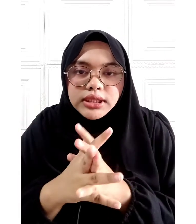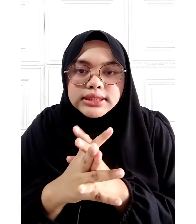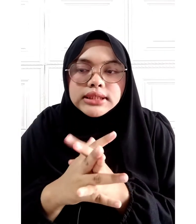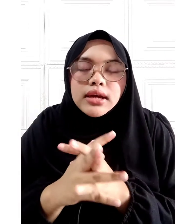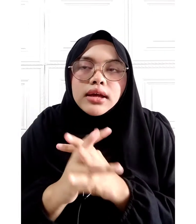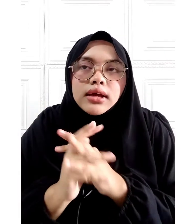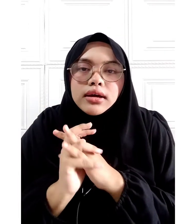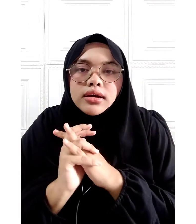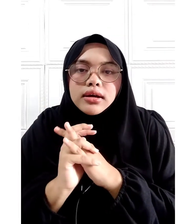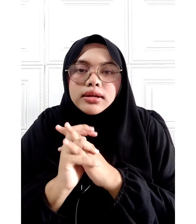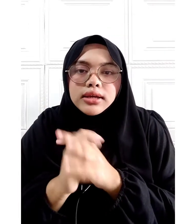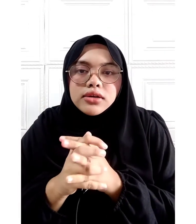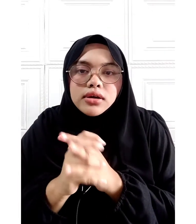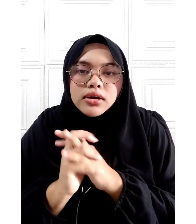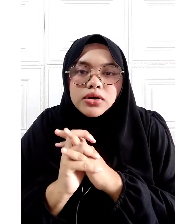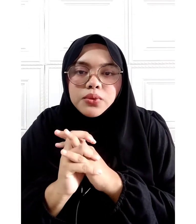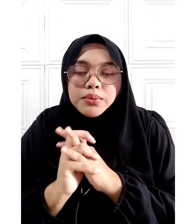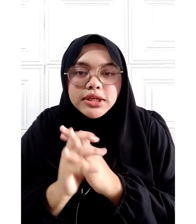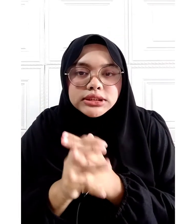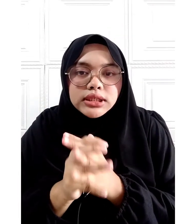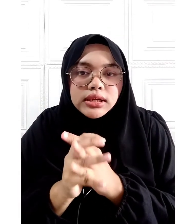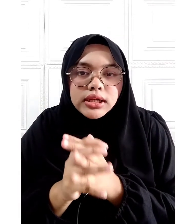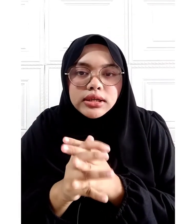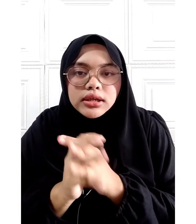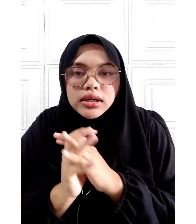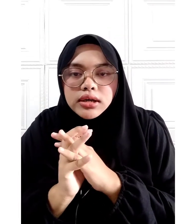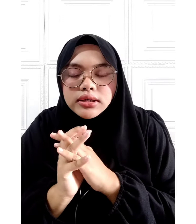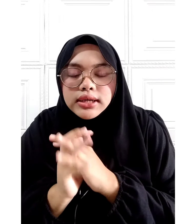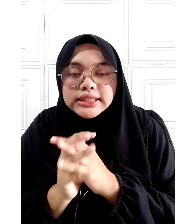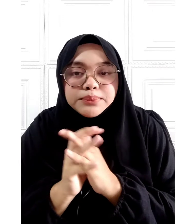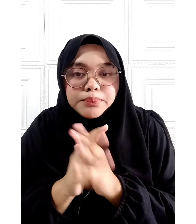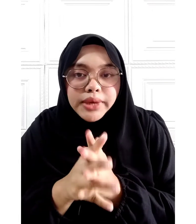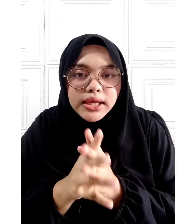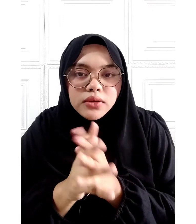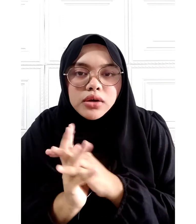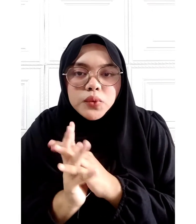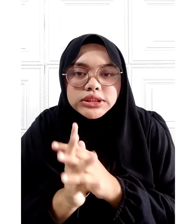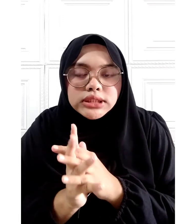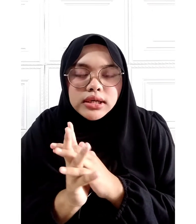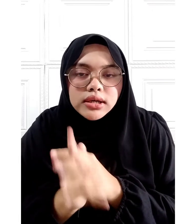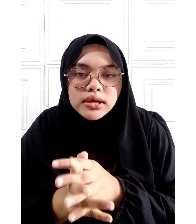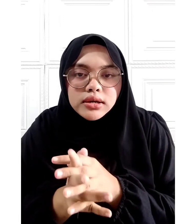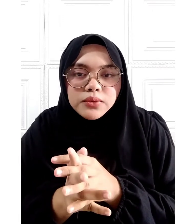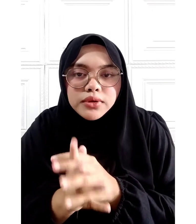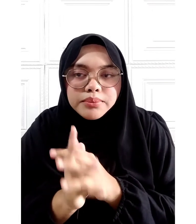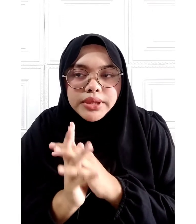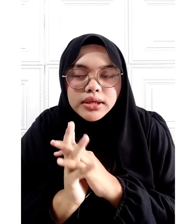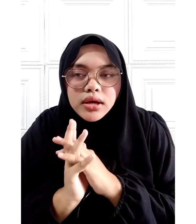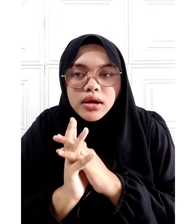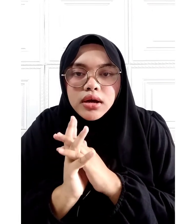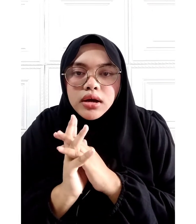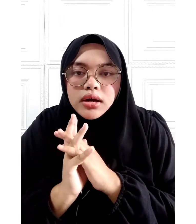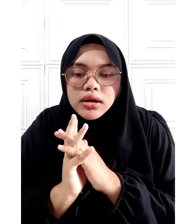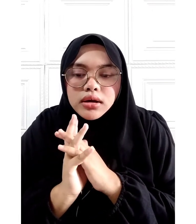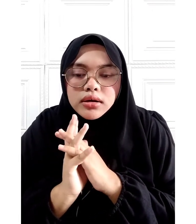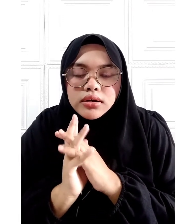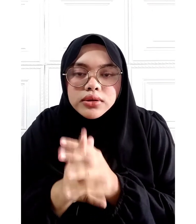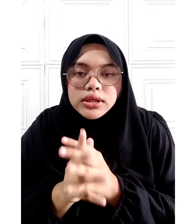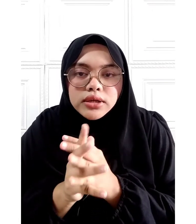apparatus. Then we measure the length span, which will be noted down